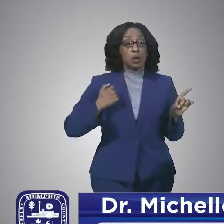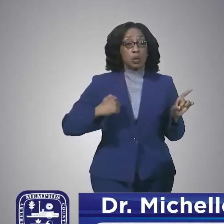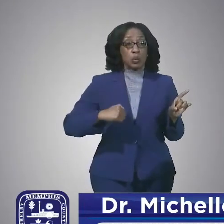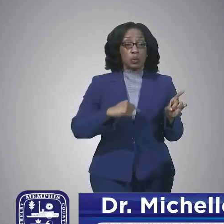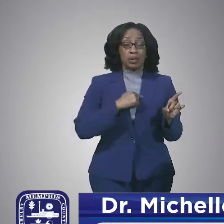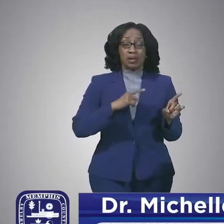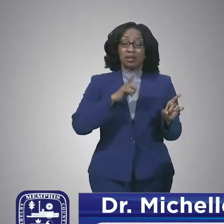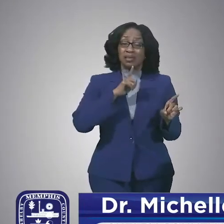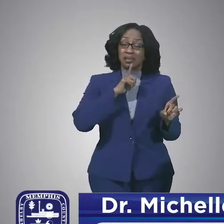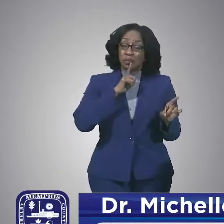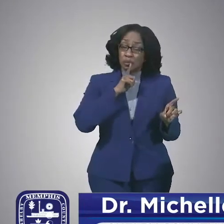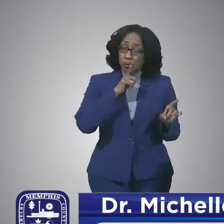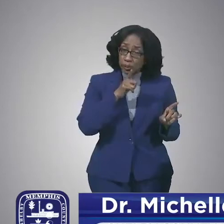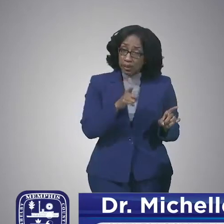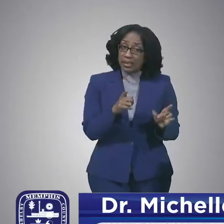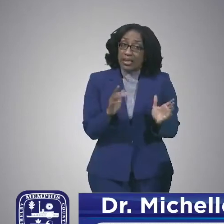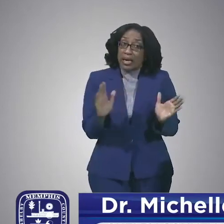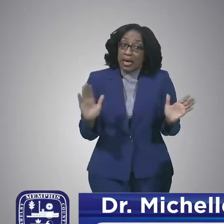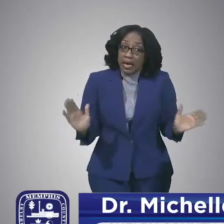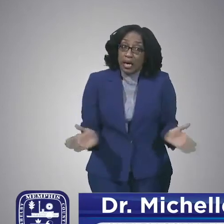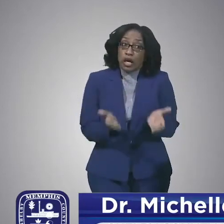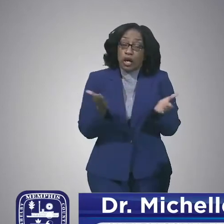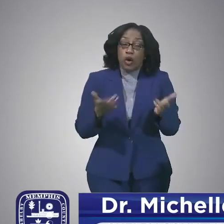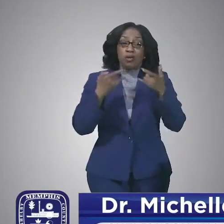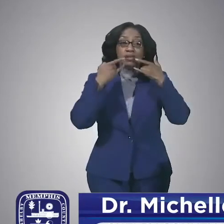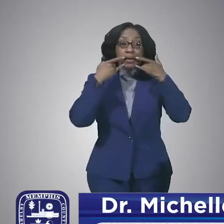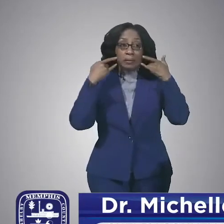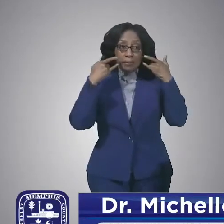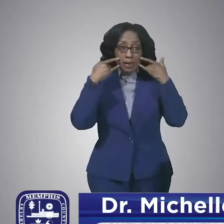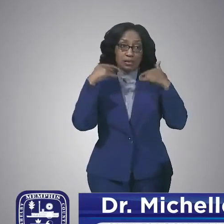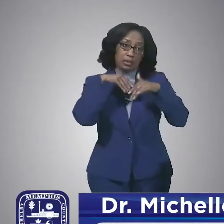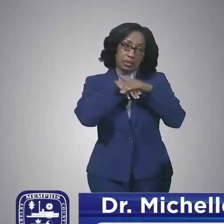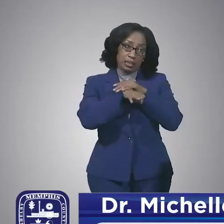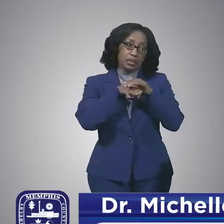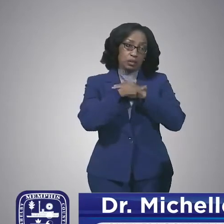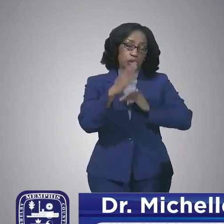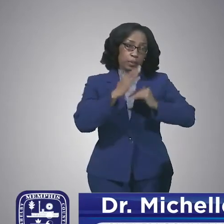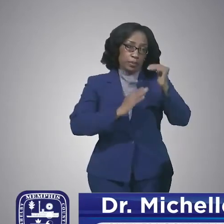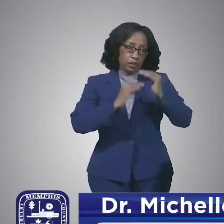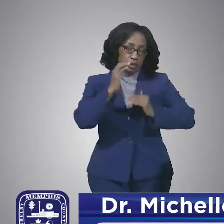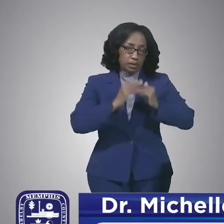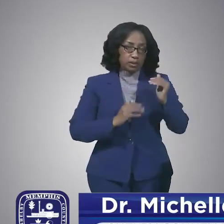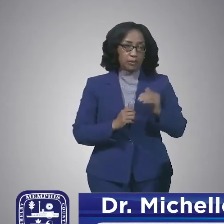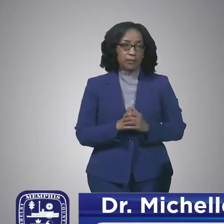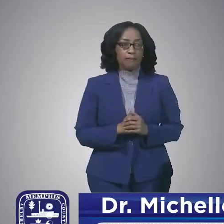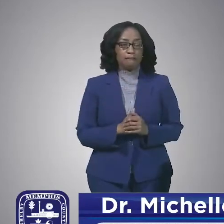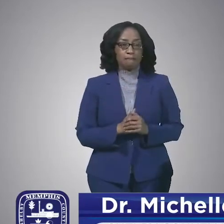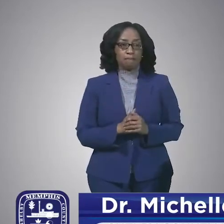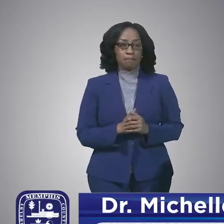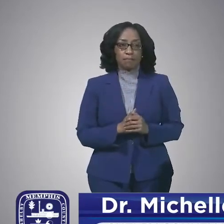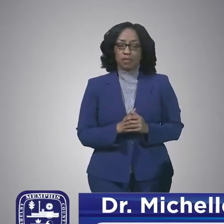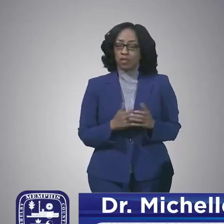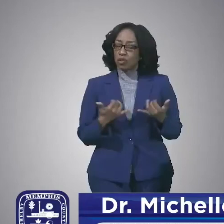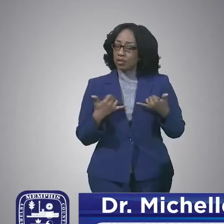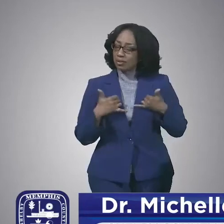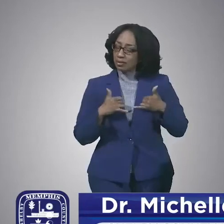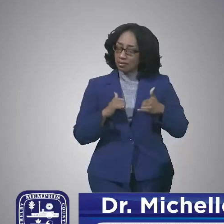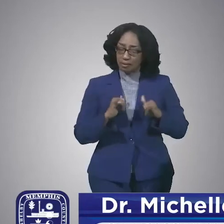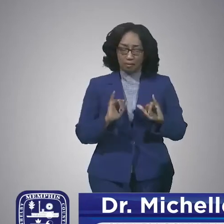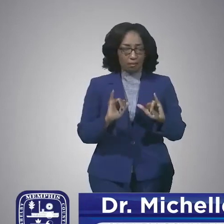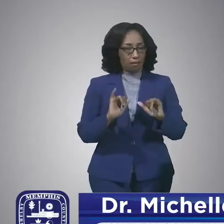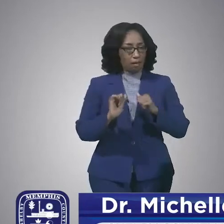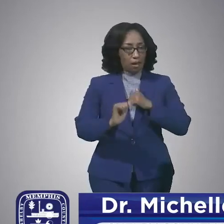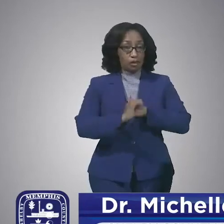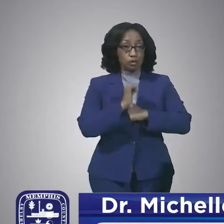highly encouraging masking in indoor public spaces. You still are at increased